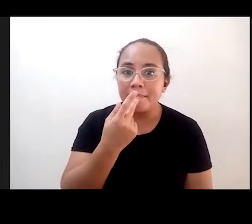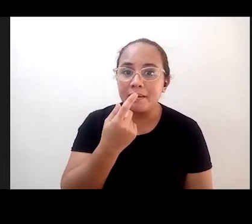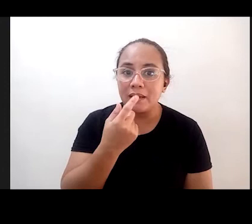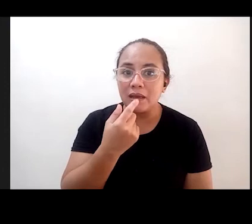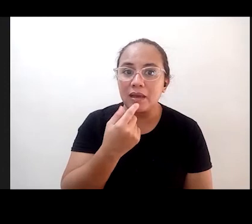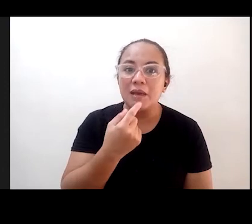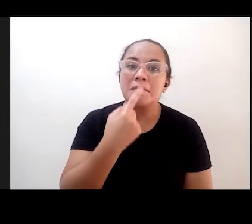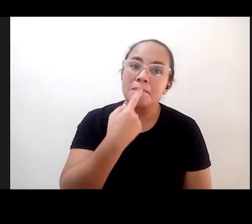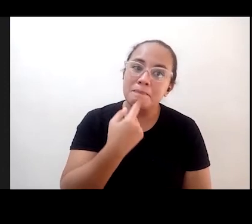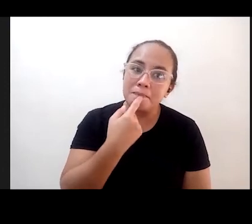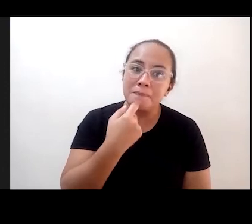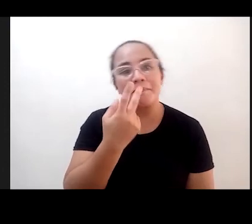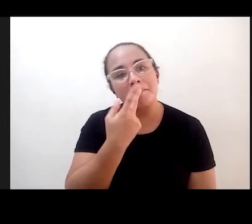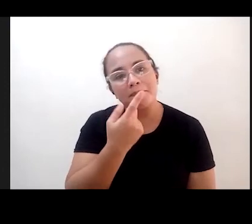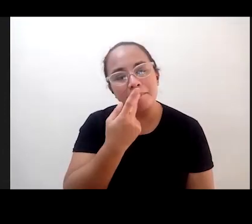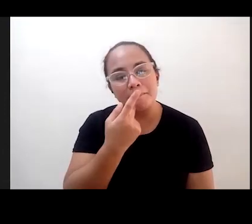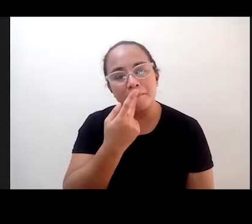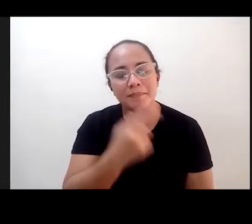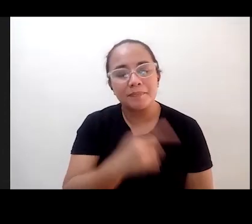pink.